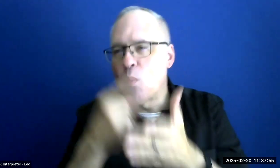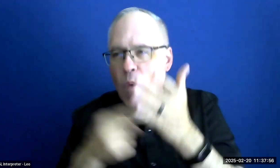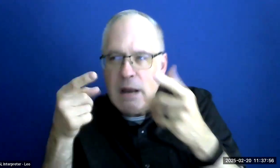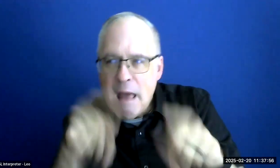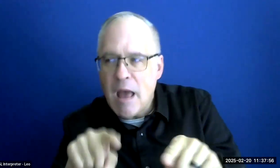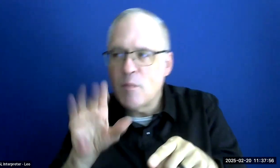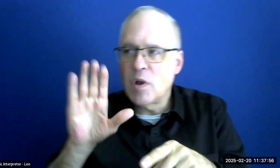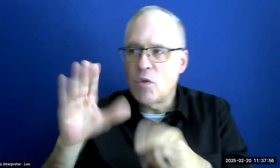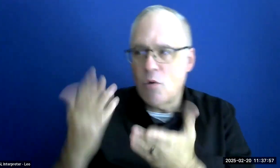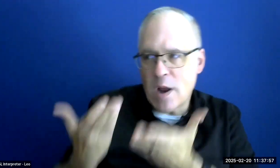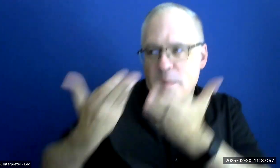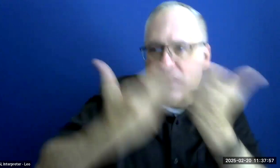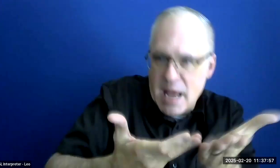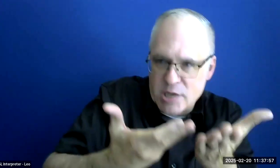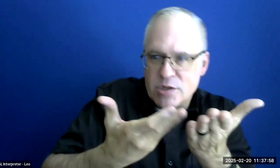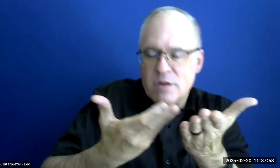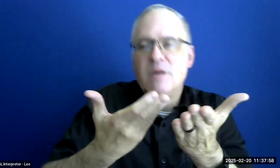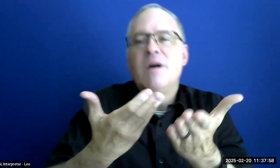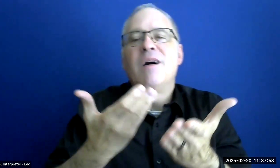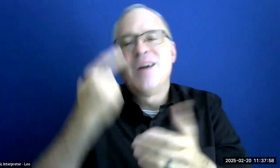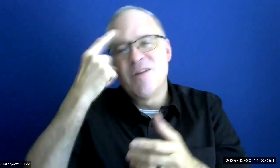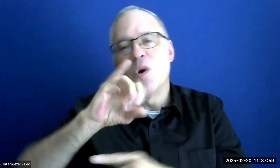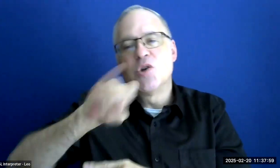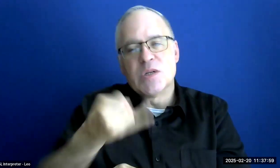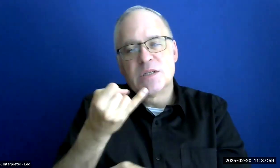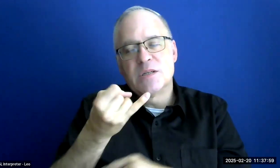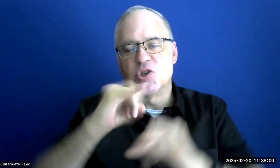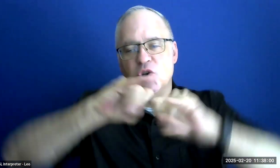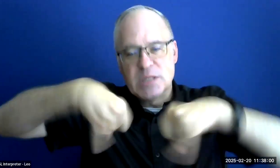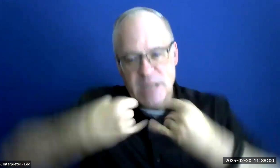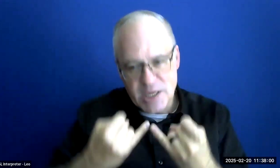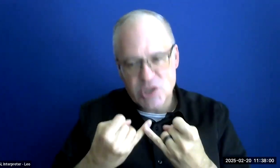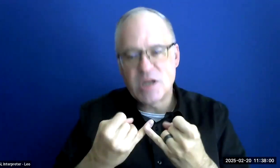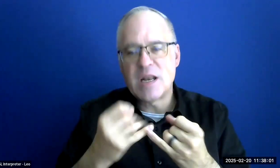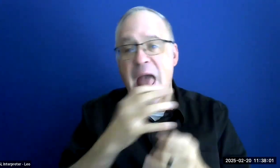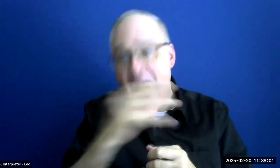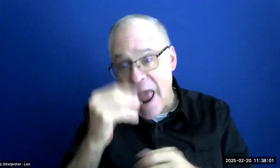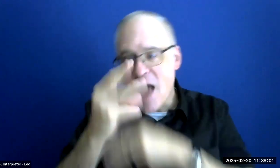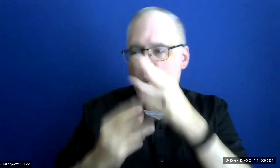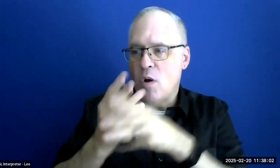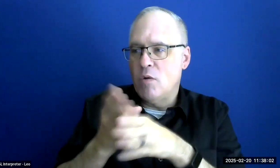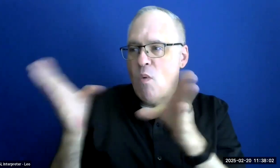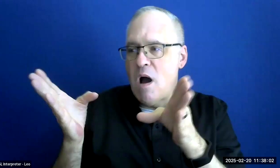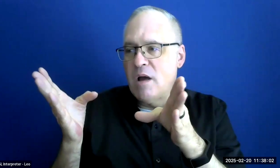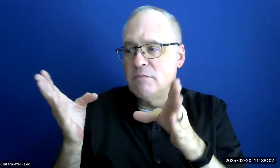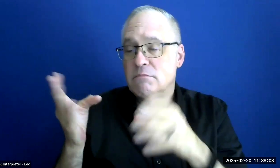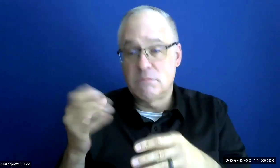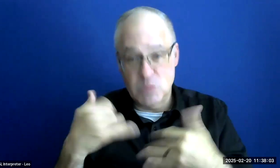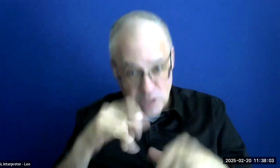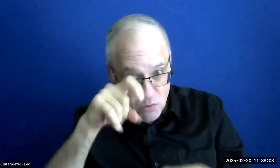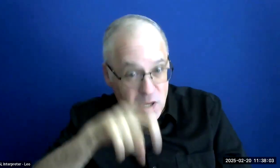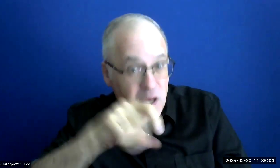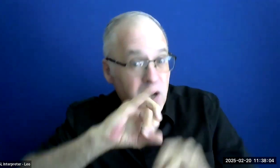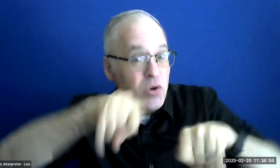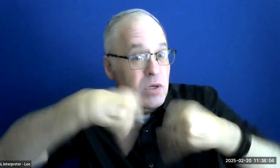are recommending should happen with jurisdictions both in the US and worldwide, whether they're still needed, if